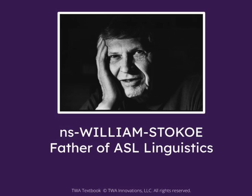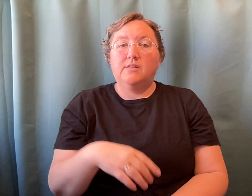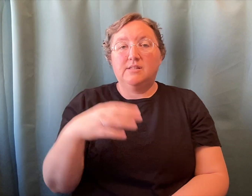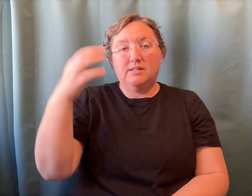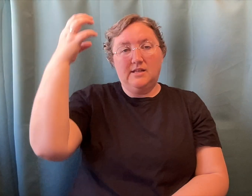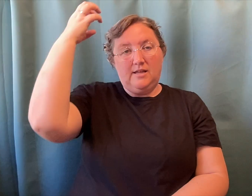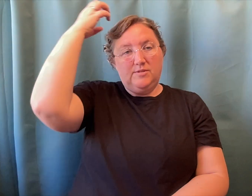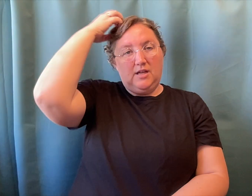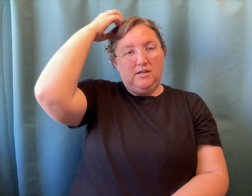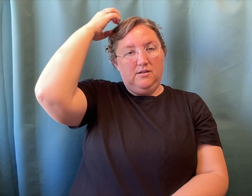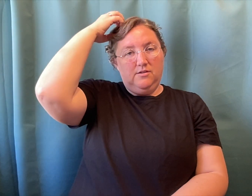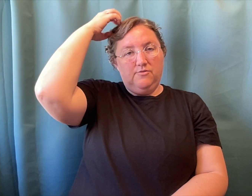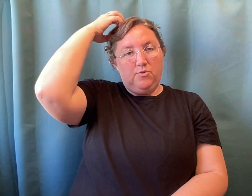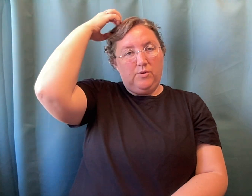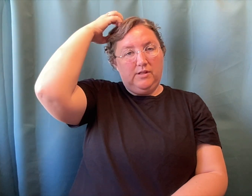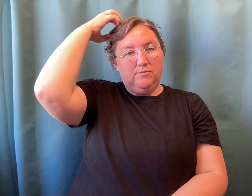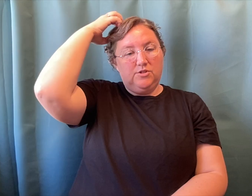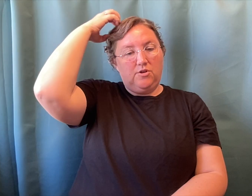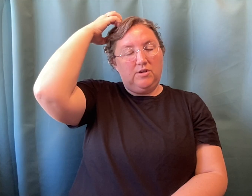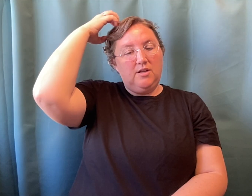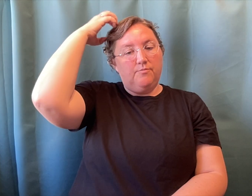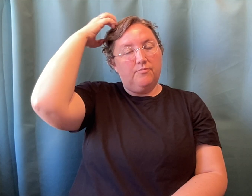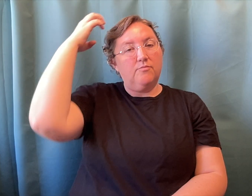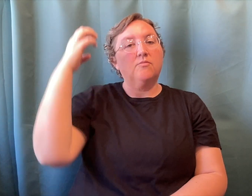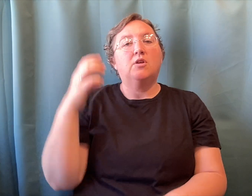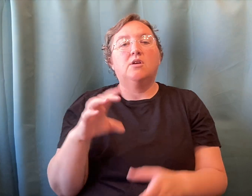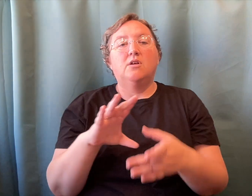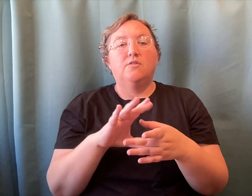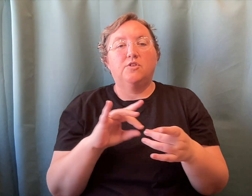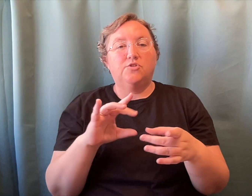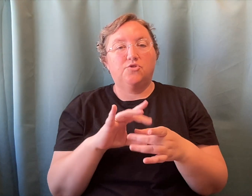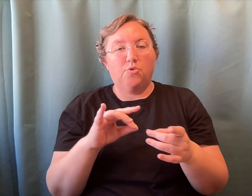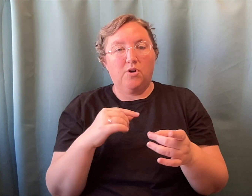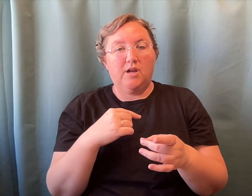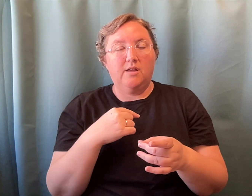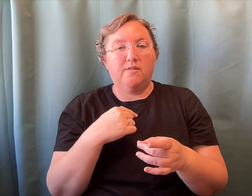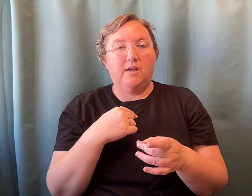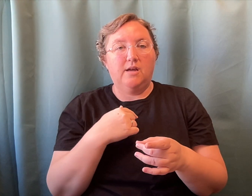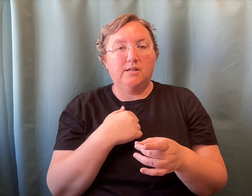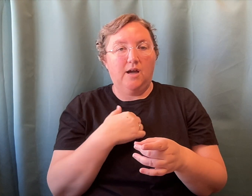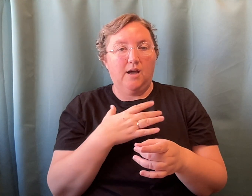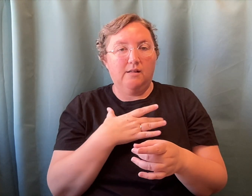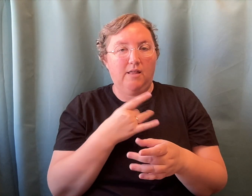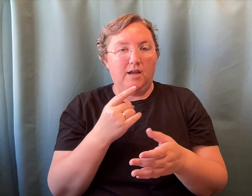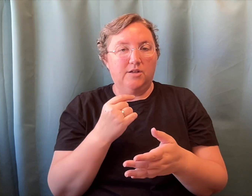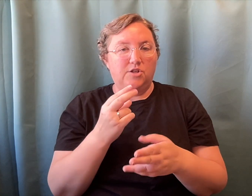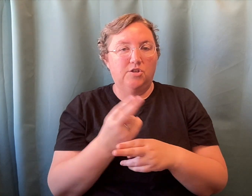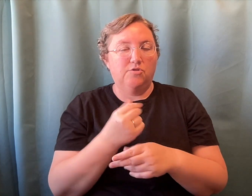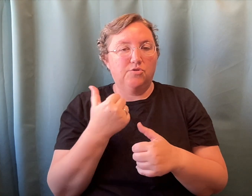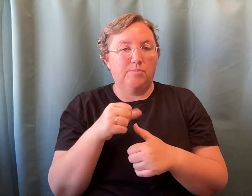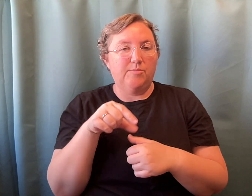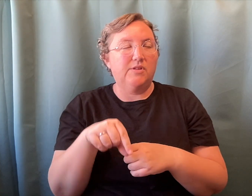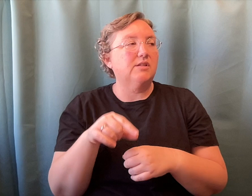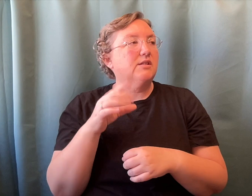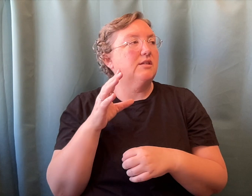This is the name sign for William Stokey. The story that I like to use to remember this is